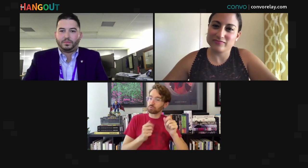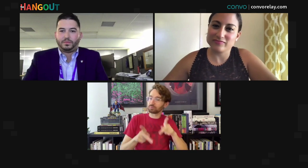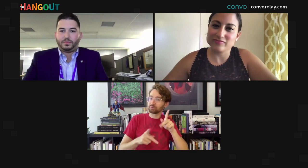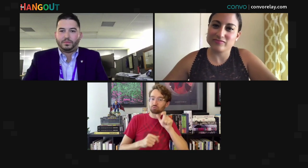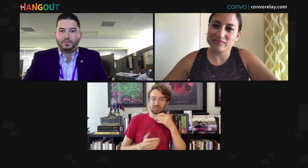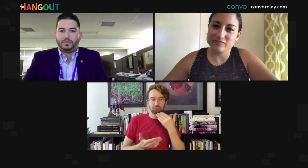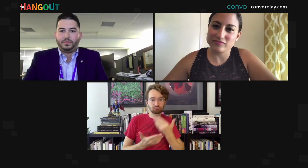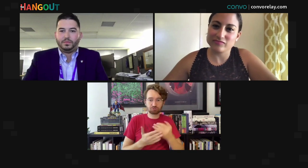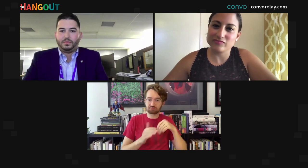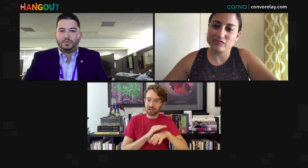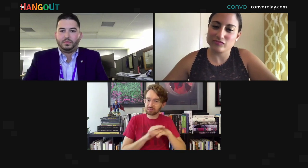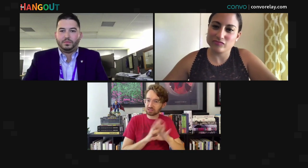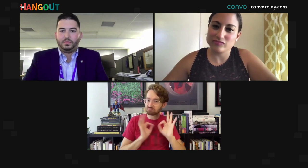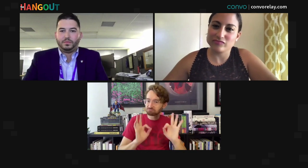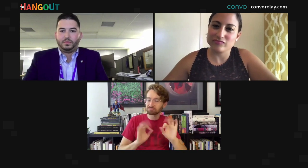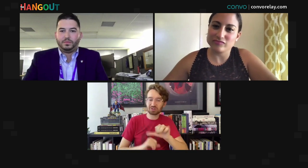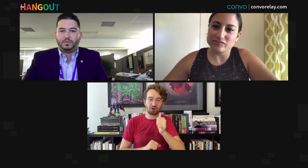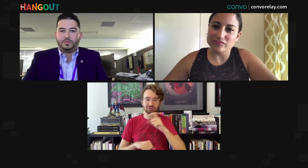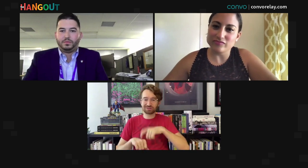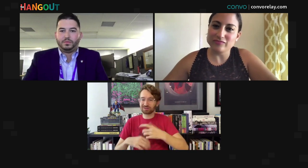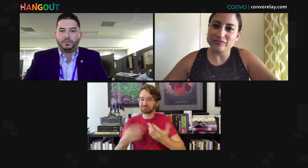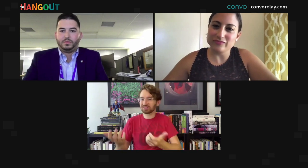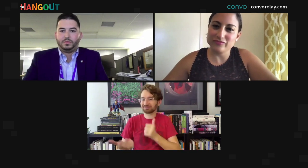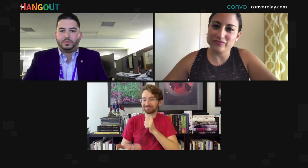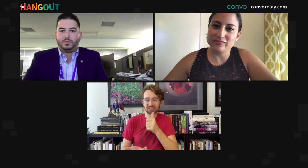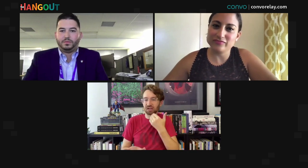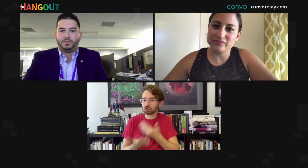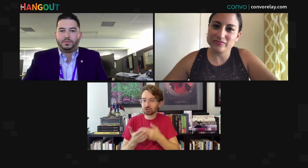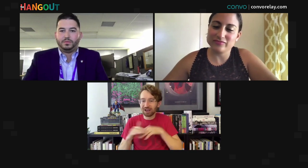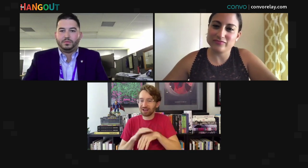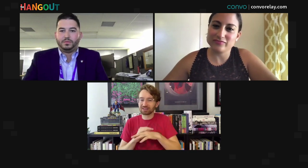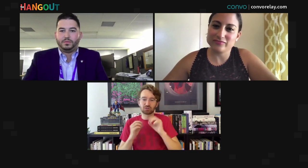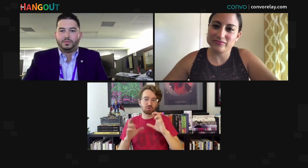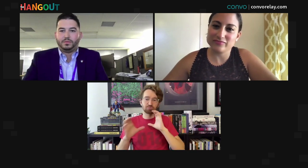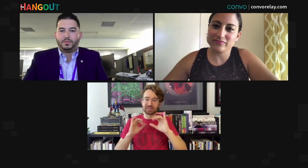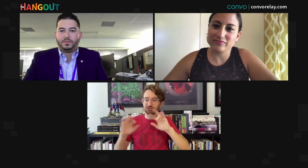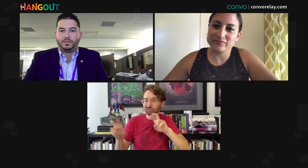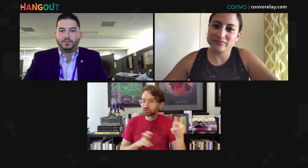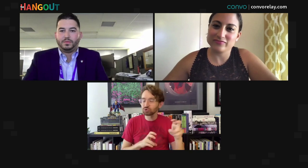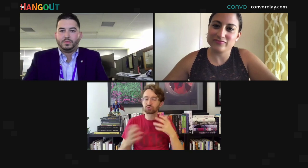hopefully long term, but oftentimes on a.